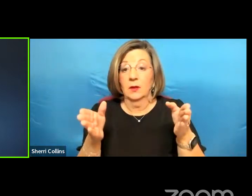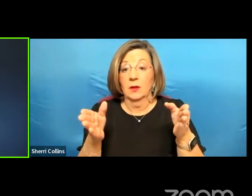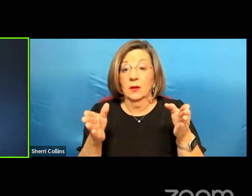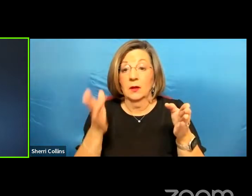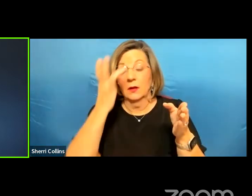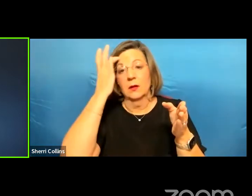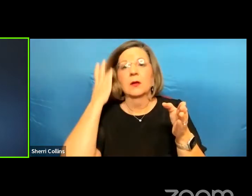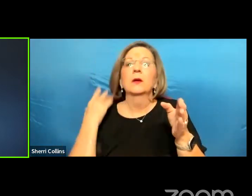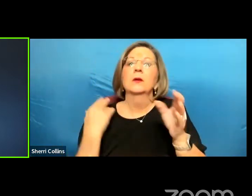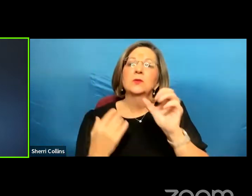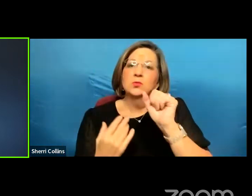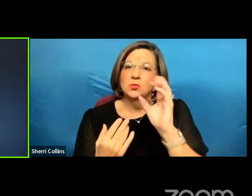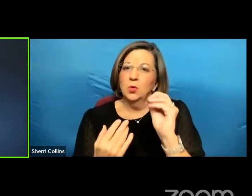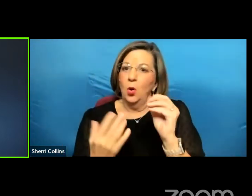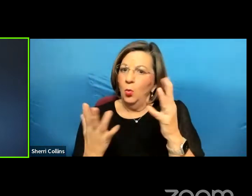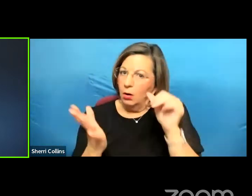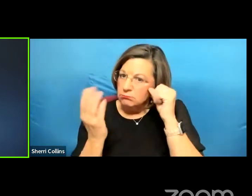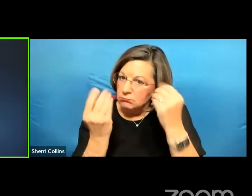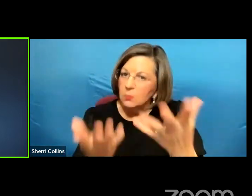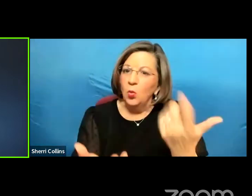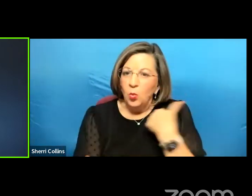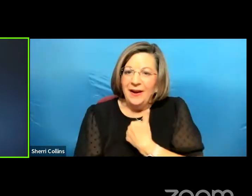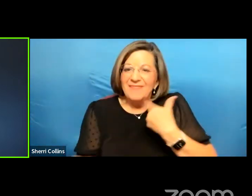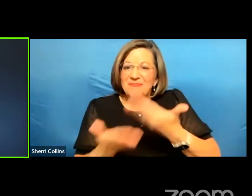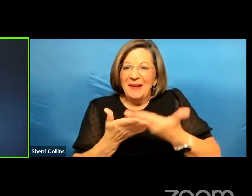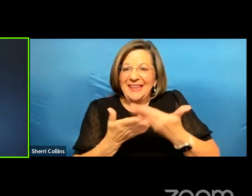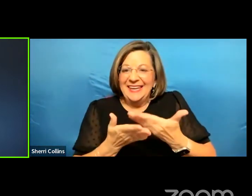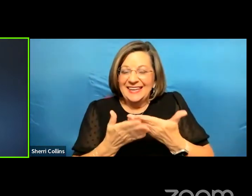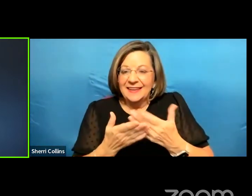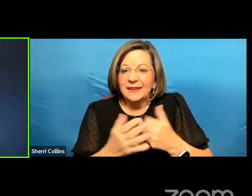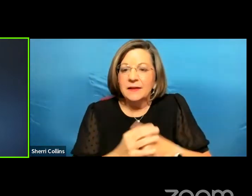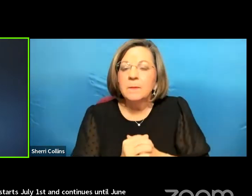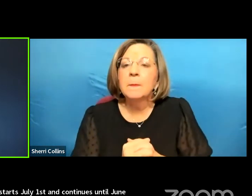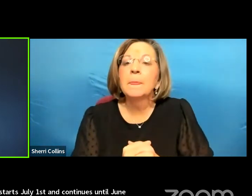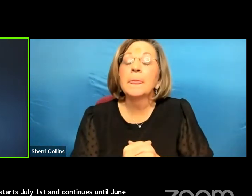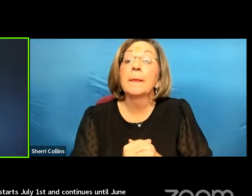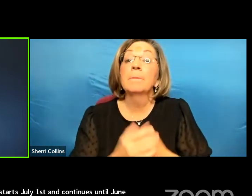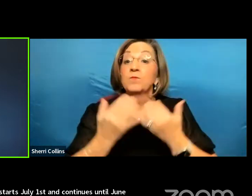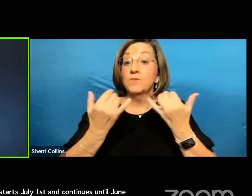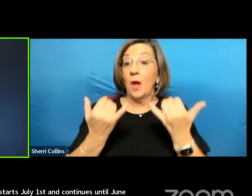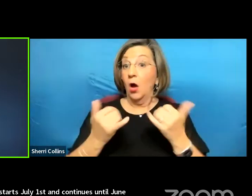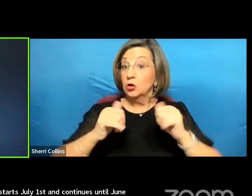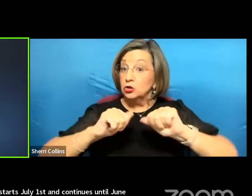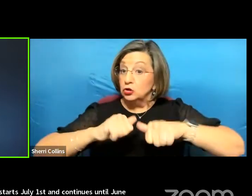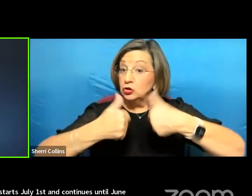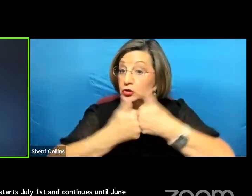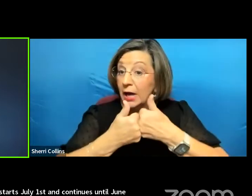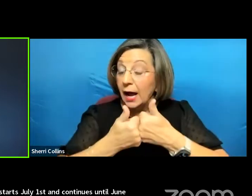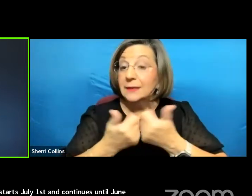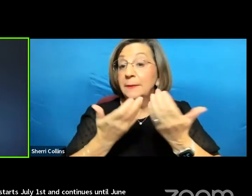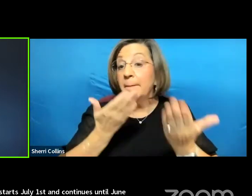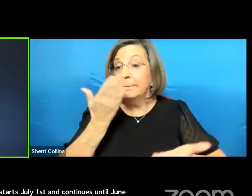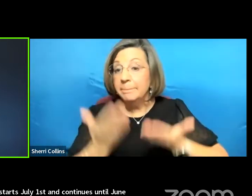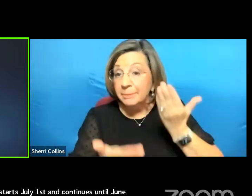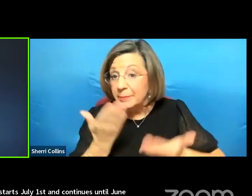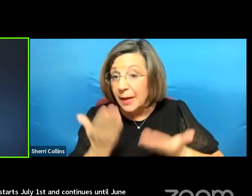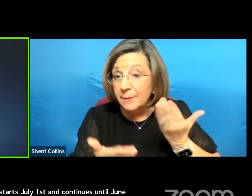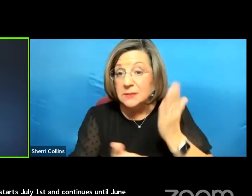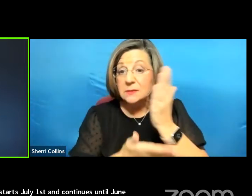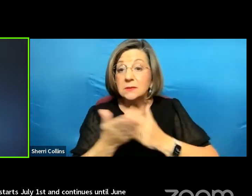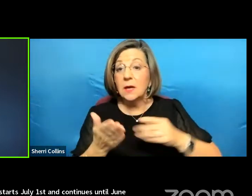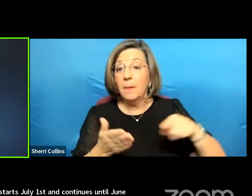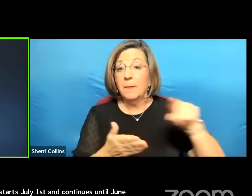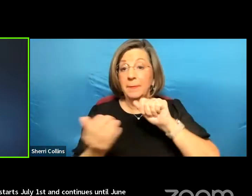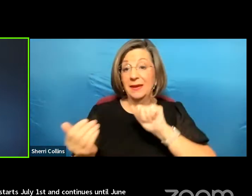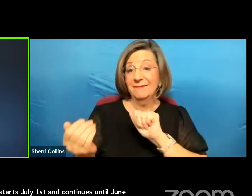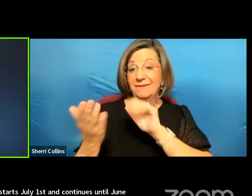That's an annual calendar. That's our annual fiscal calendar. So again, I want to reiterate, we do have money. The